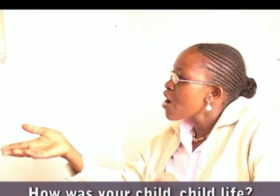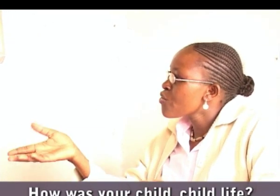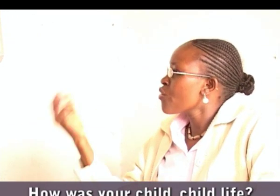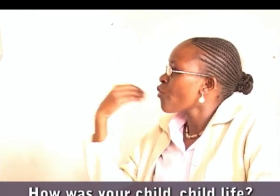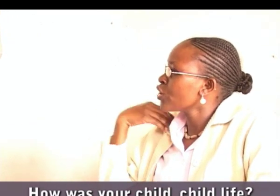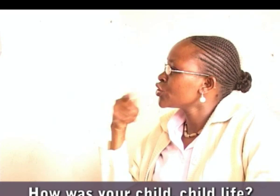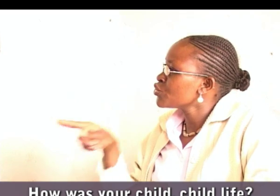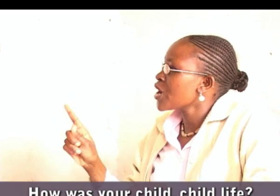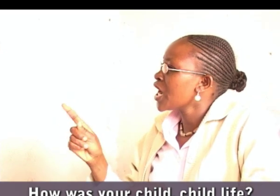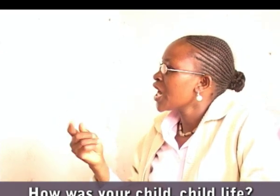How was your